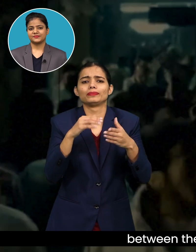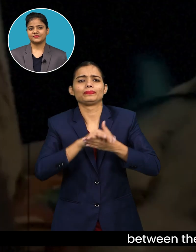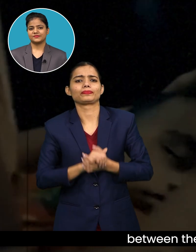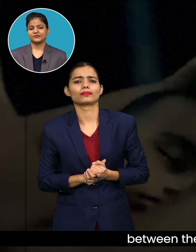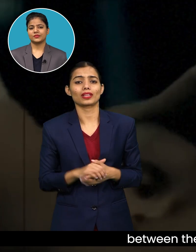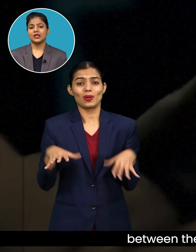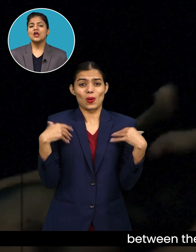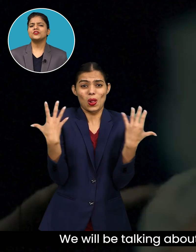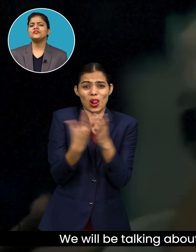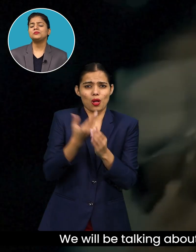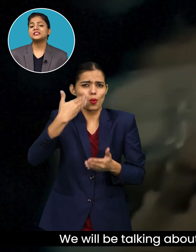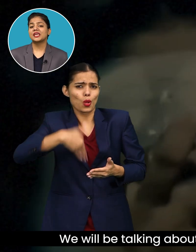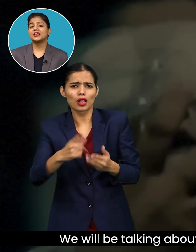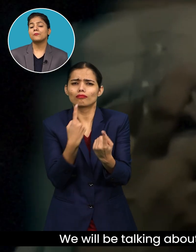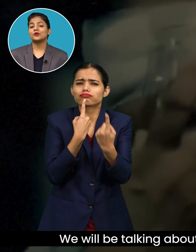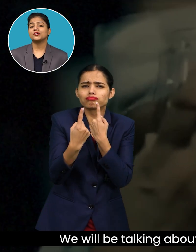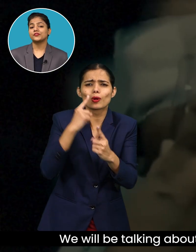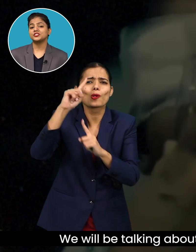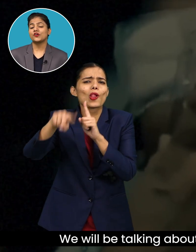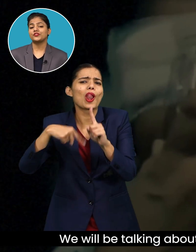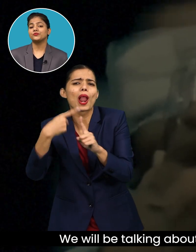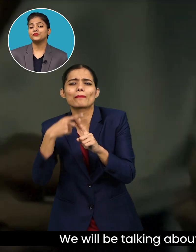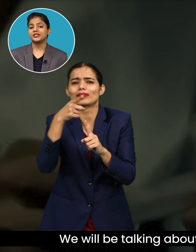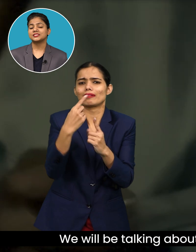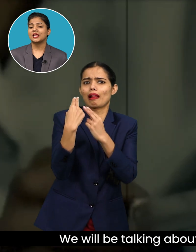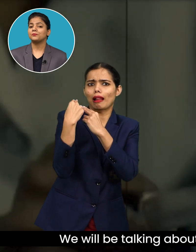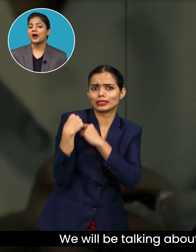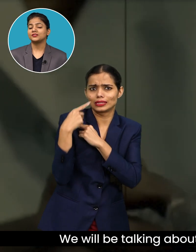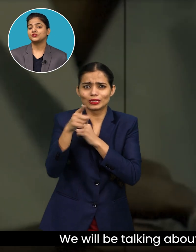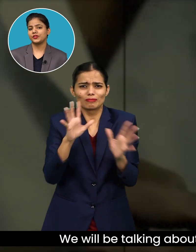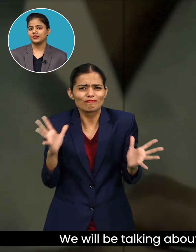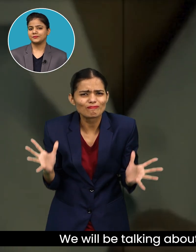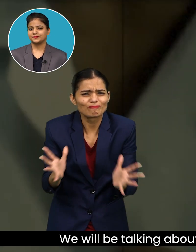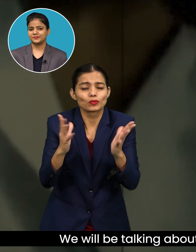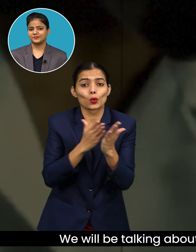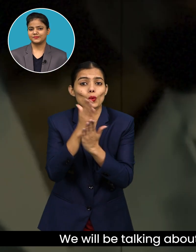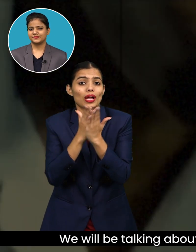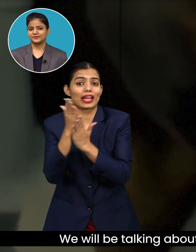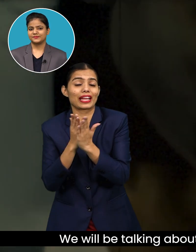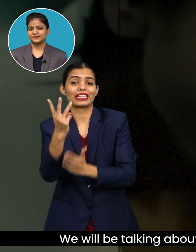We will be taking about the rest of the movements in part 3.